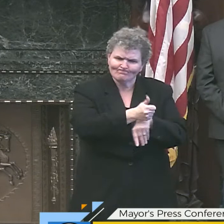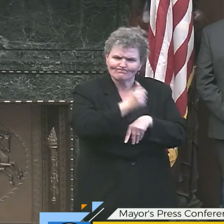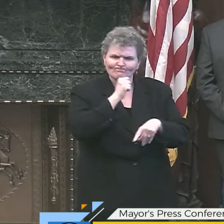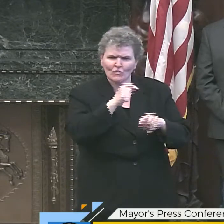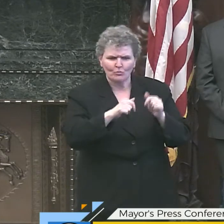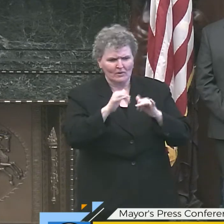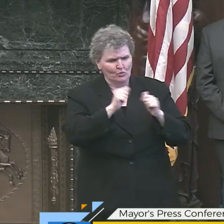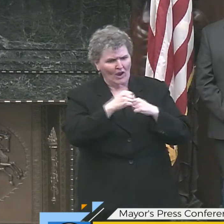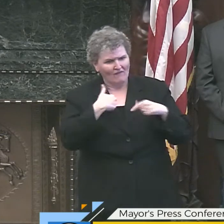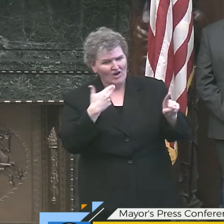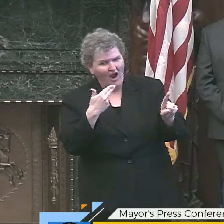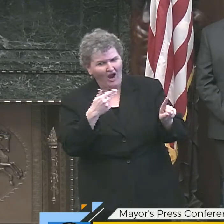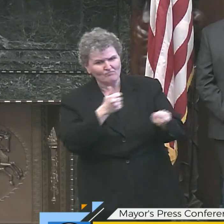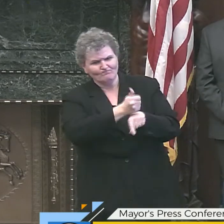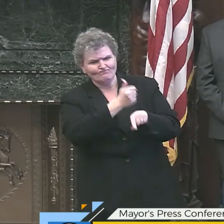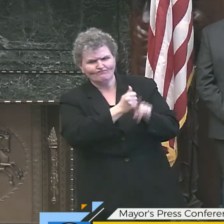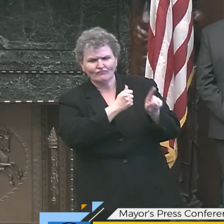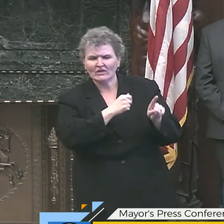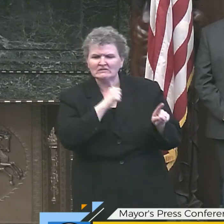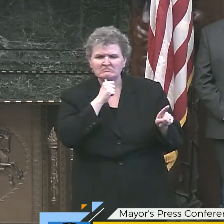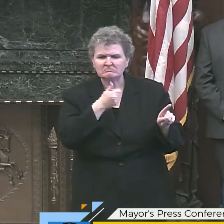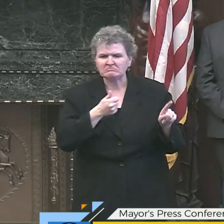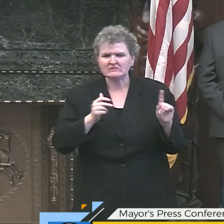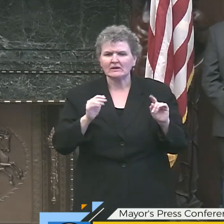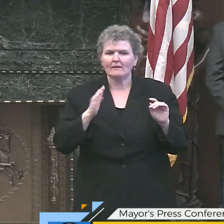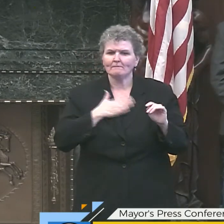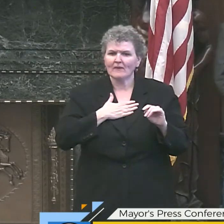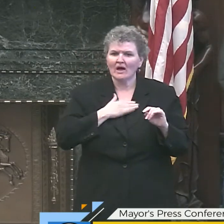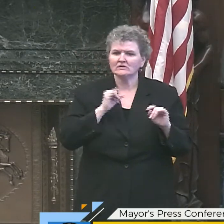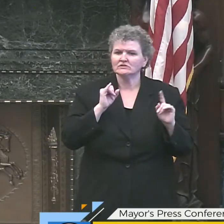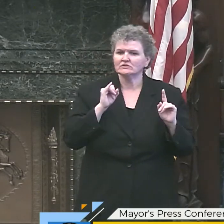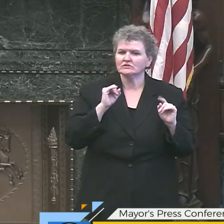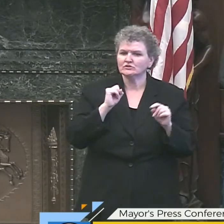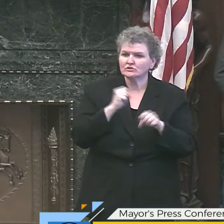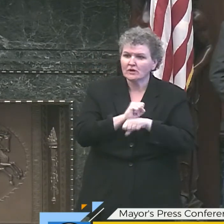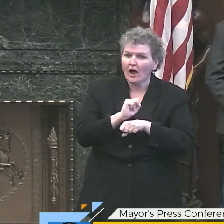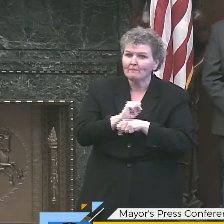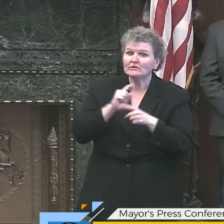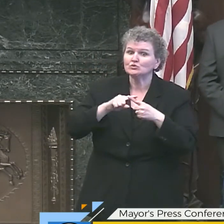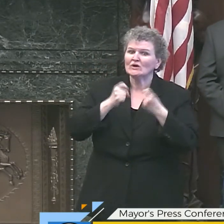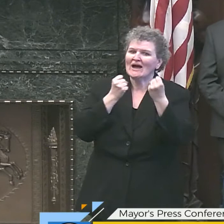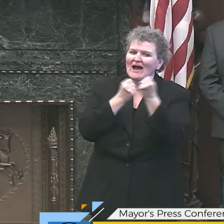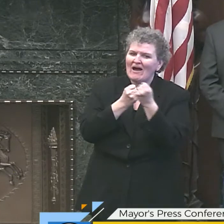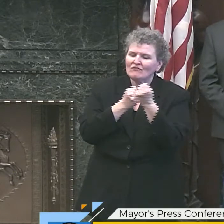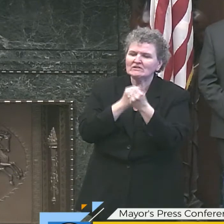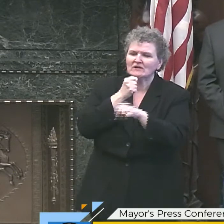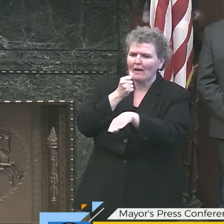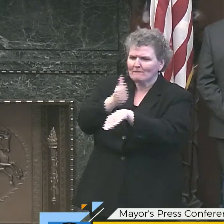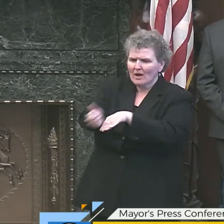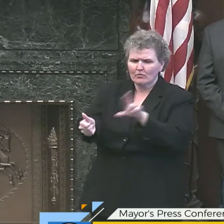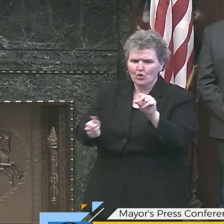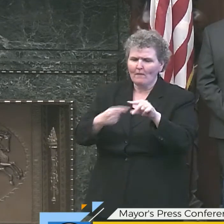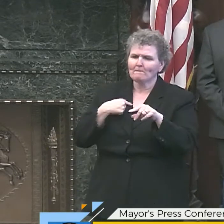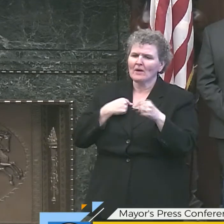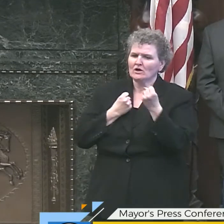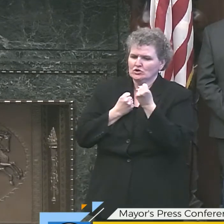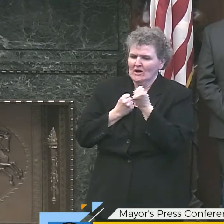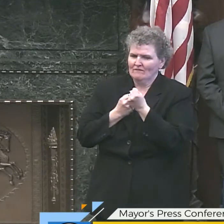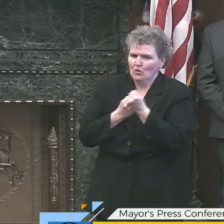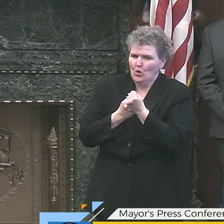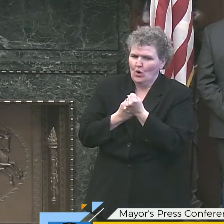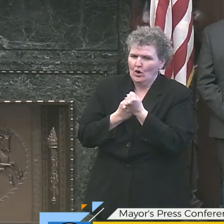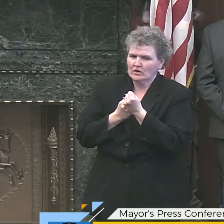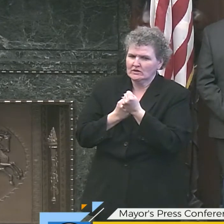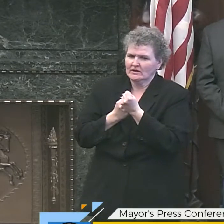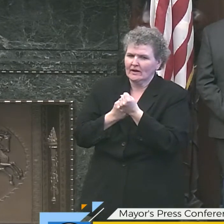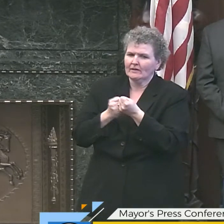that. And my point, Jeff, was that enforcement is not just about prosecution. Enforcement certainly includes law enforcement, and so the